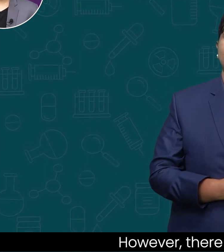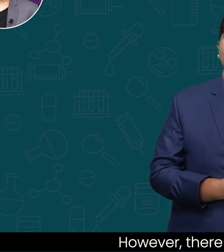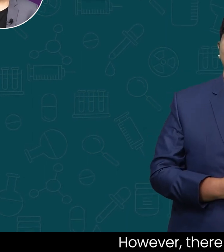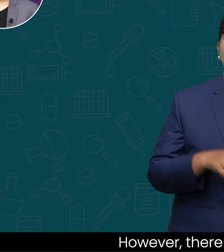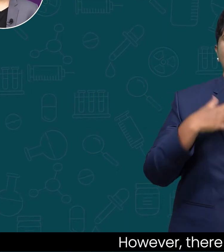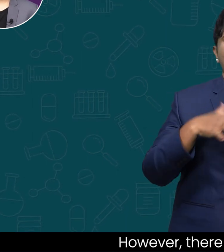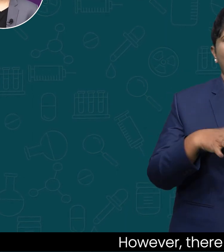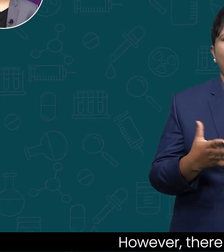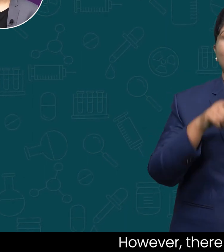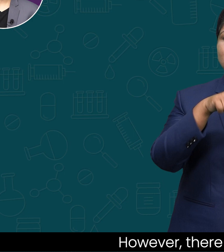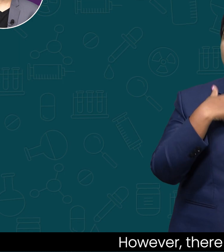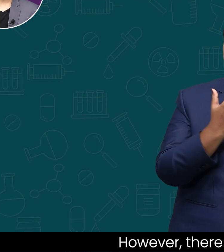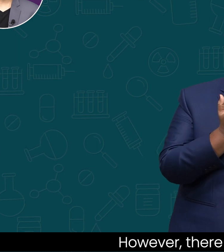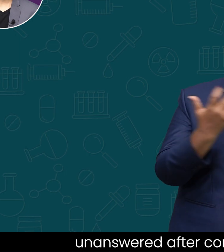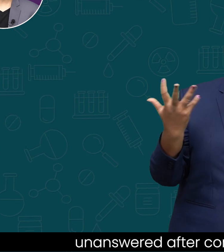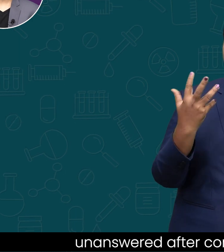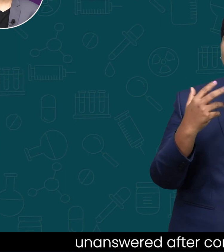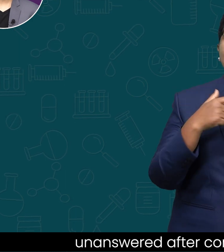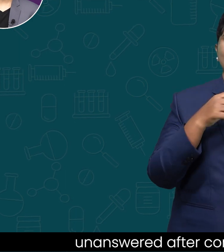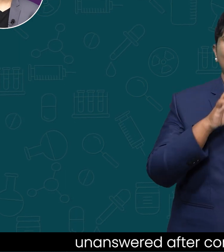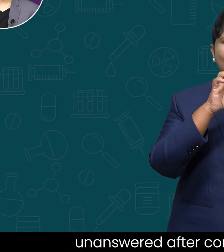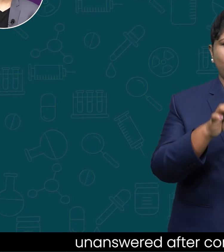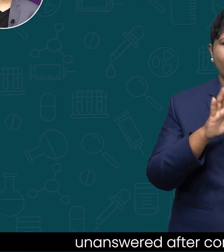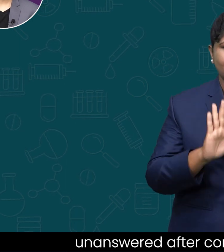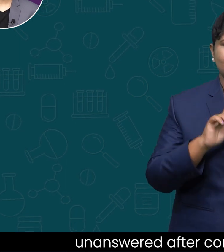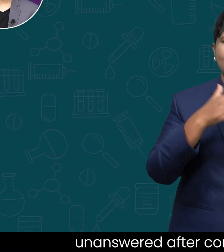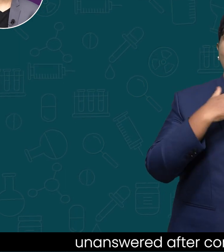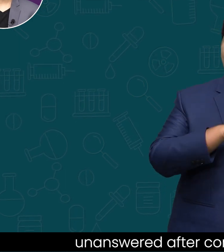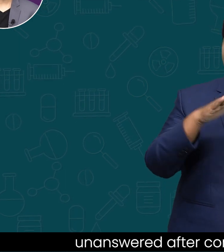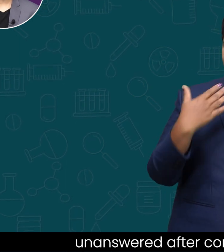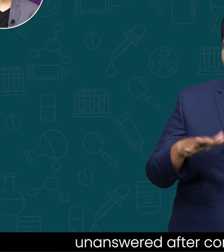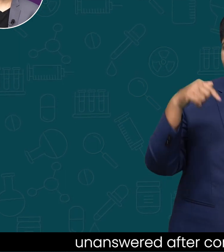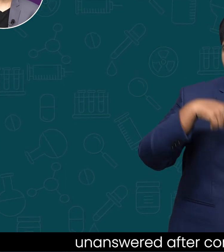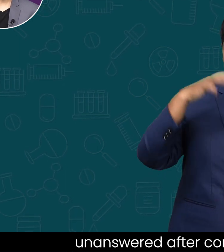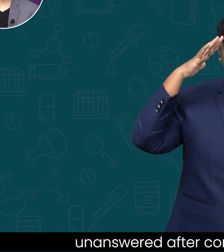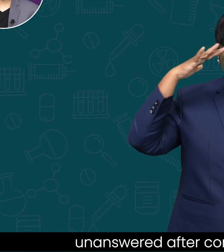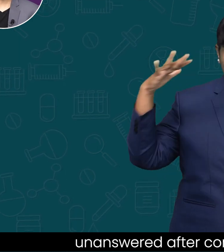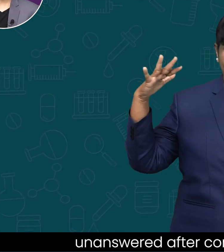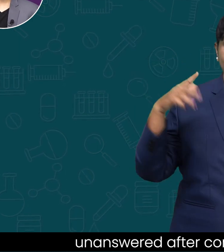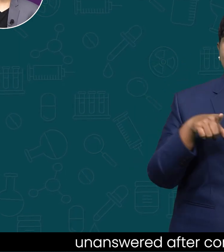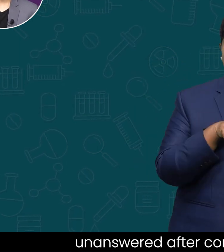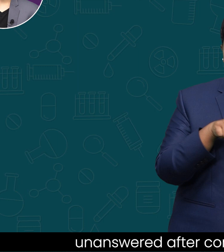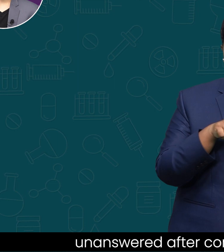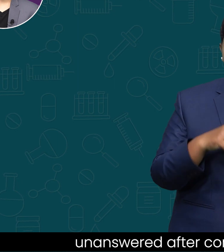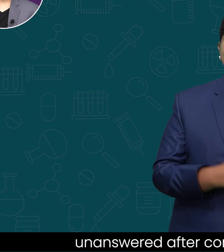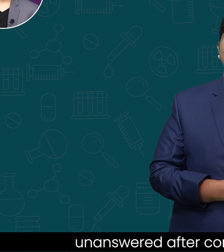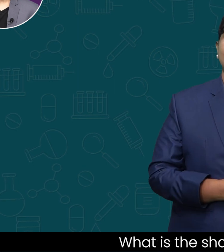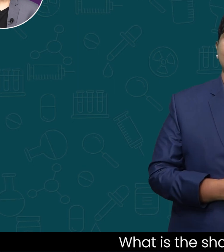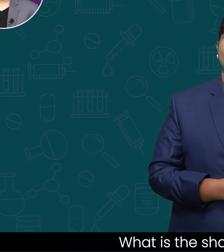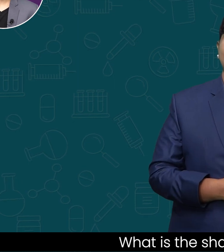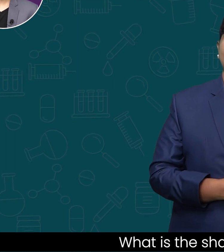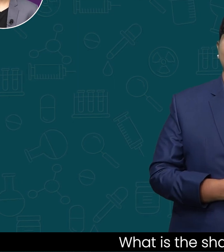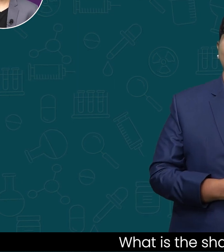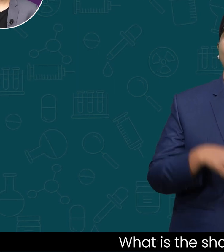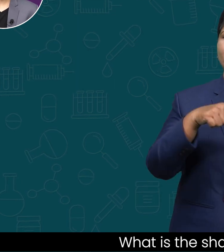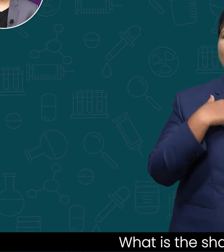However, there are many questions unanswered after completion of this theory, like